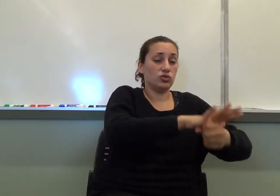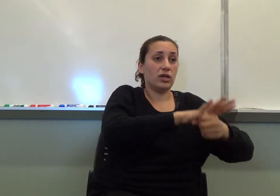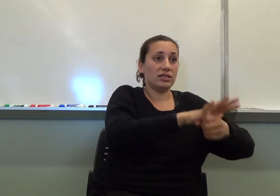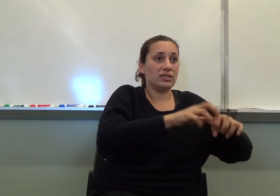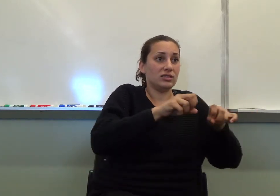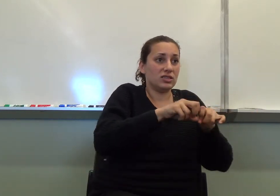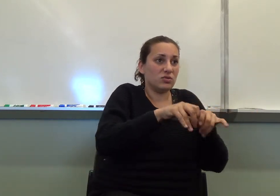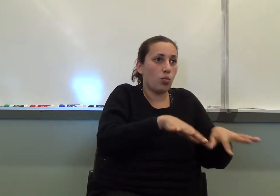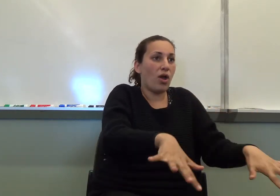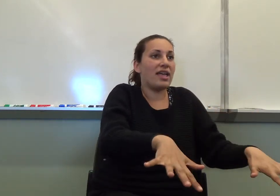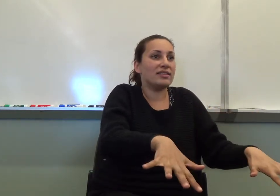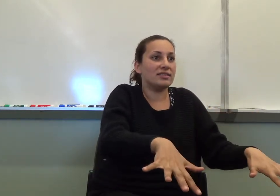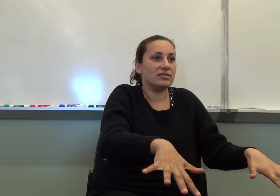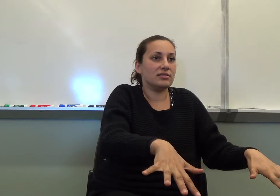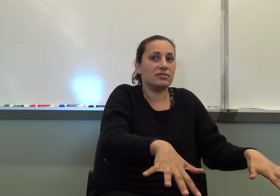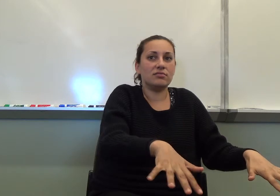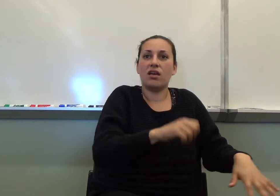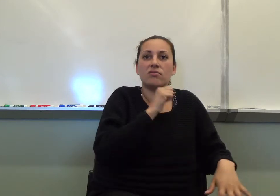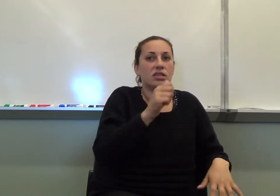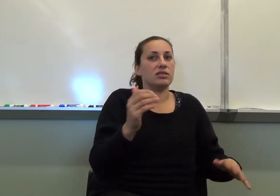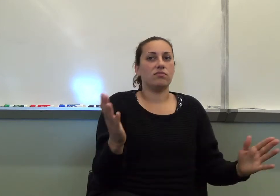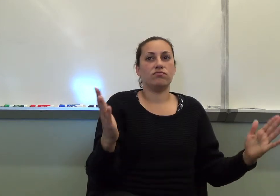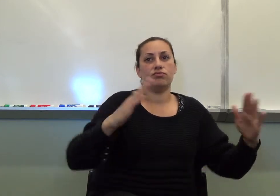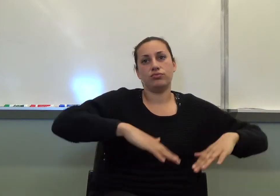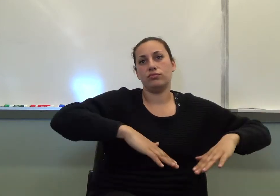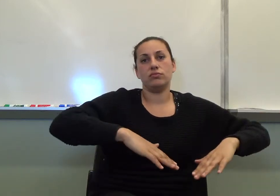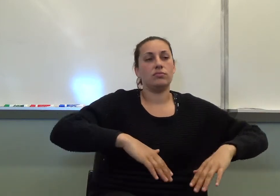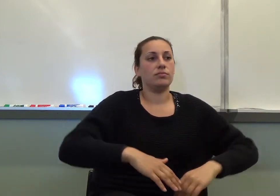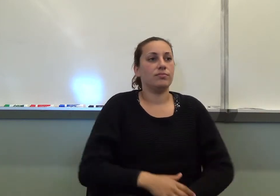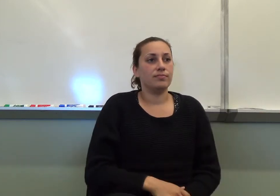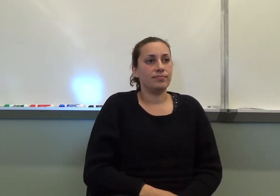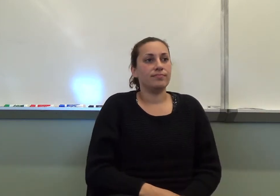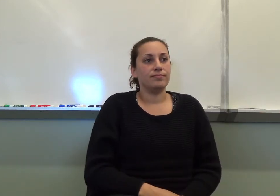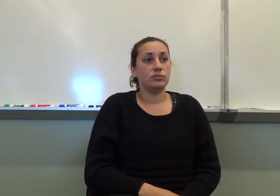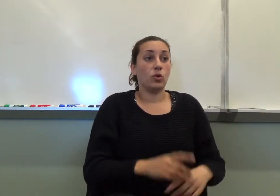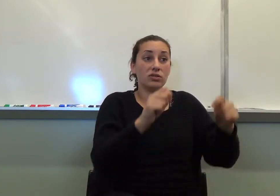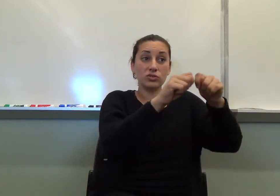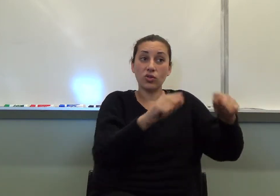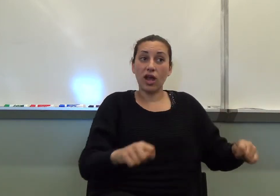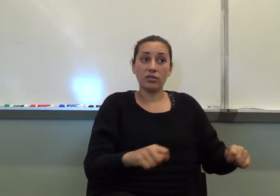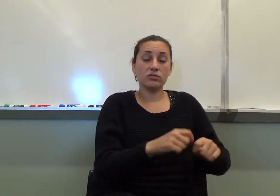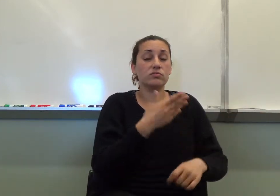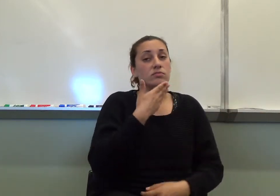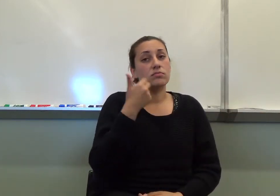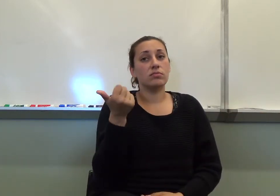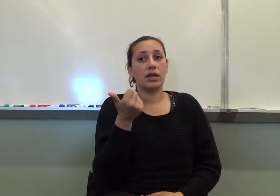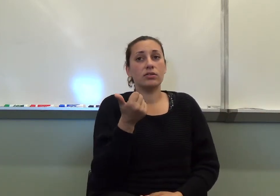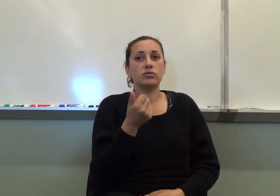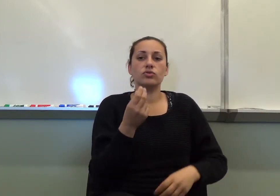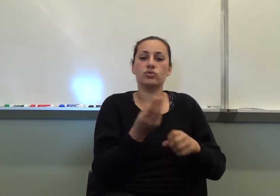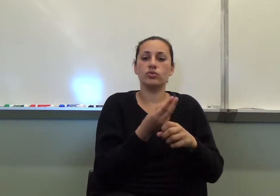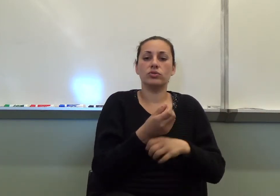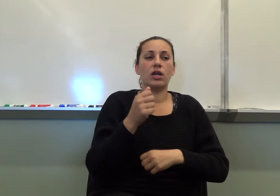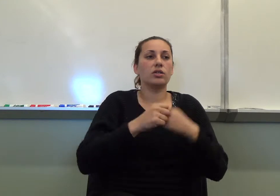to the ground, it does not collapse. So triangles are used in construction to make buildings